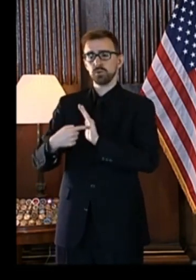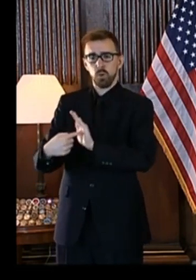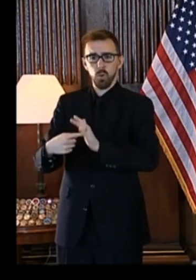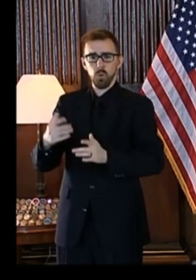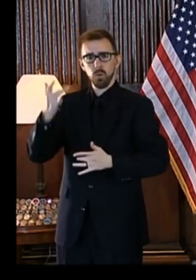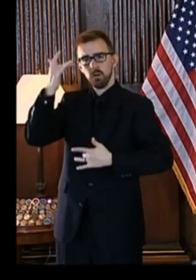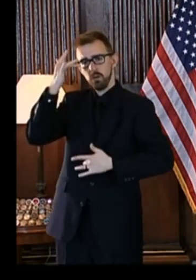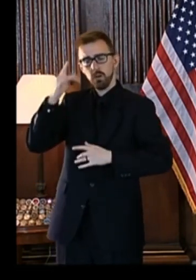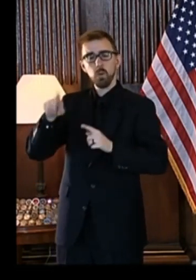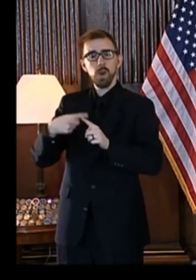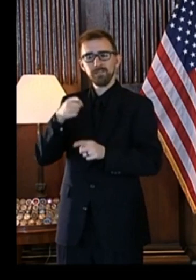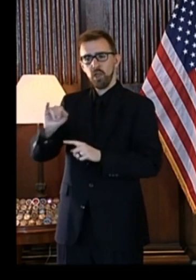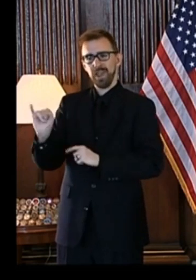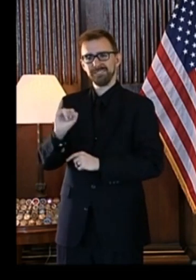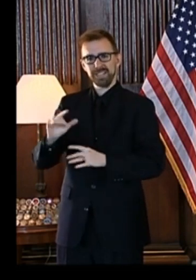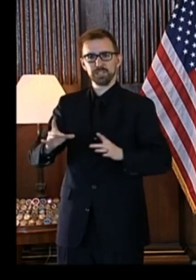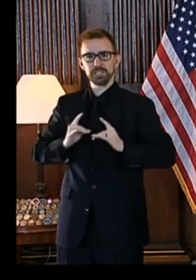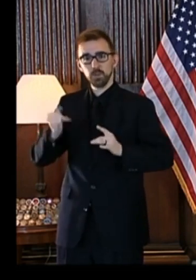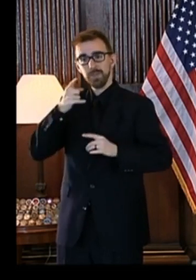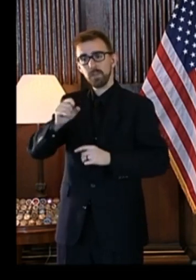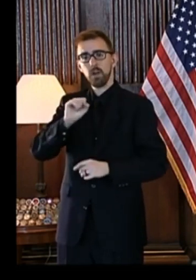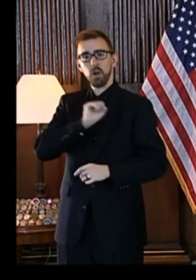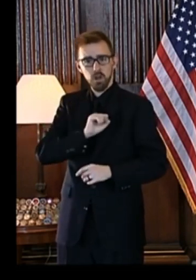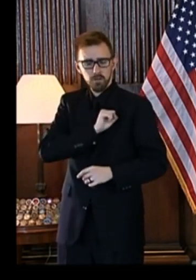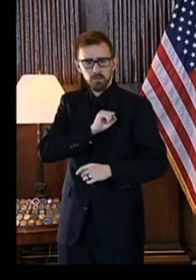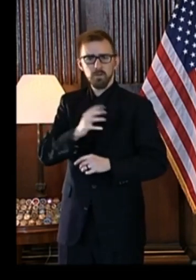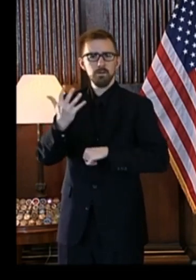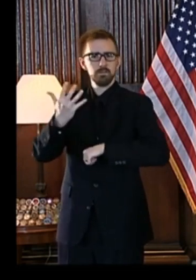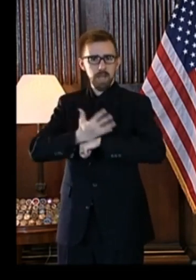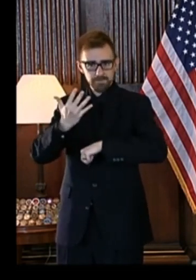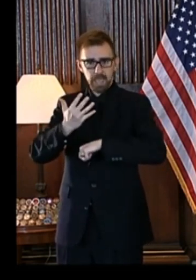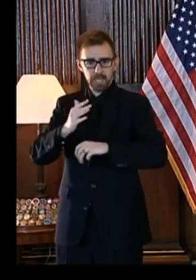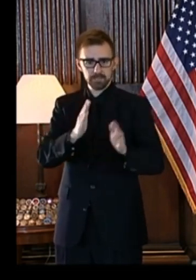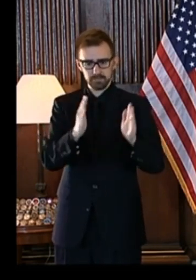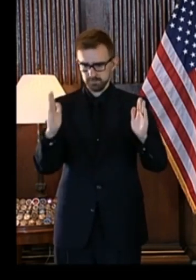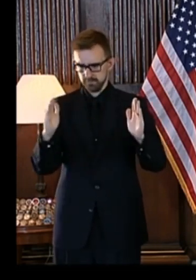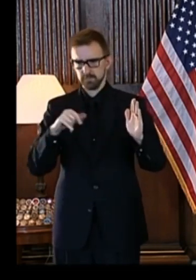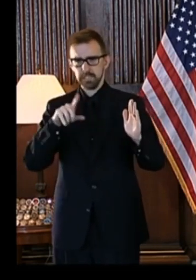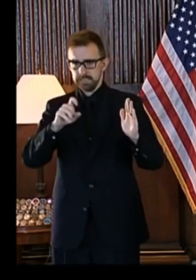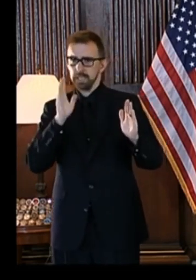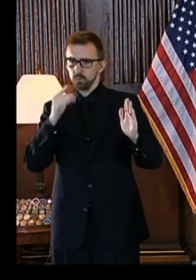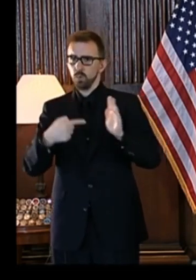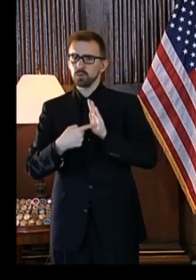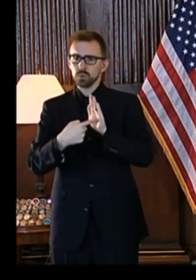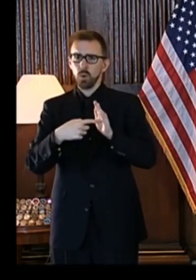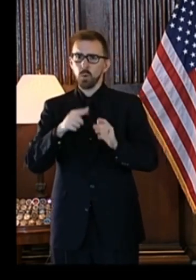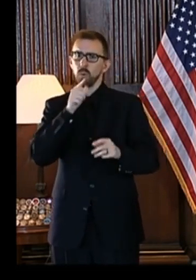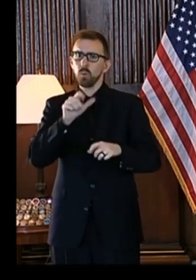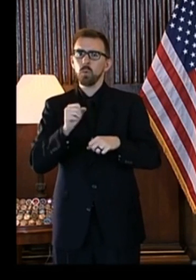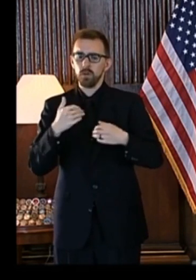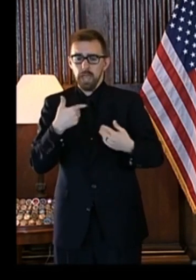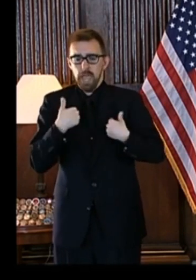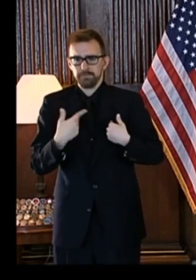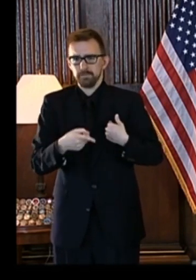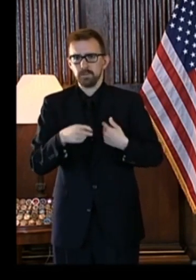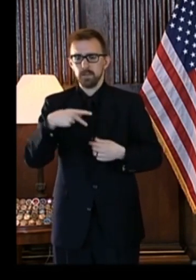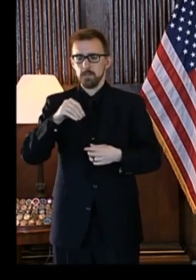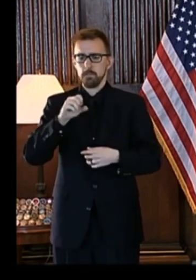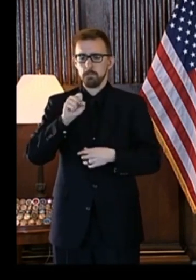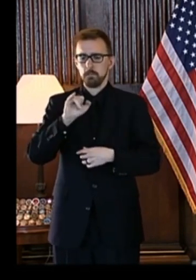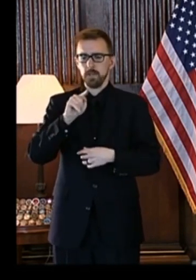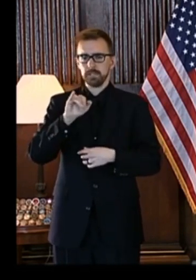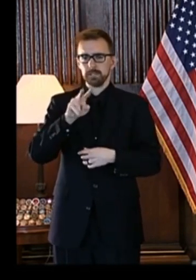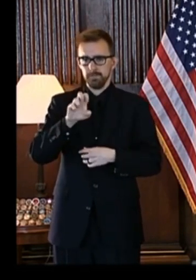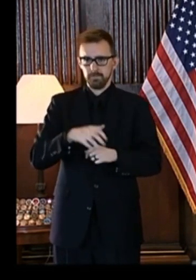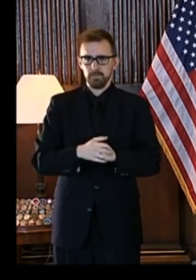when they're infectious. So when they're coughing at 5 days is when those tests are most likely to be positive. But again, we're happy to share